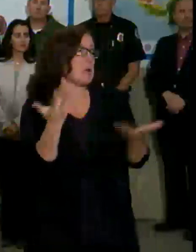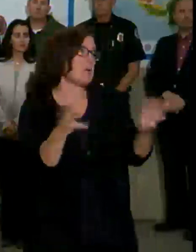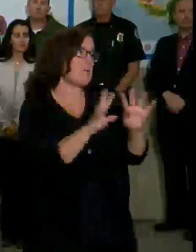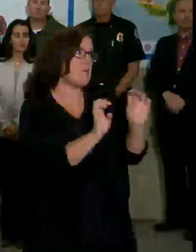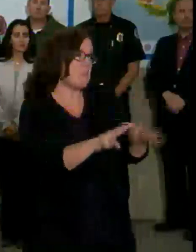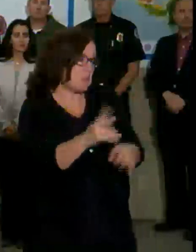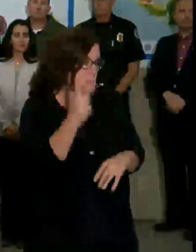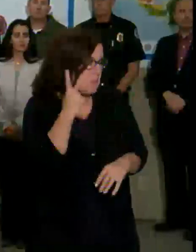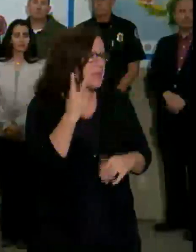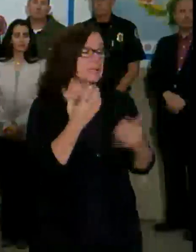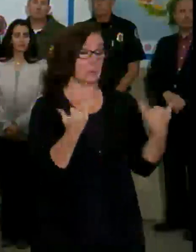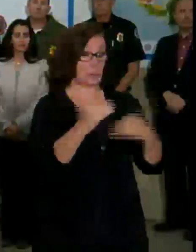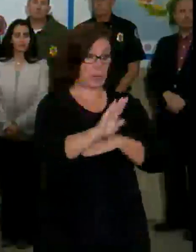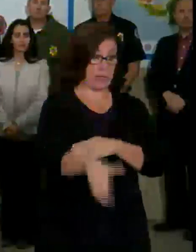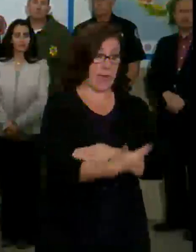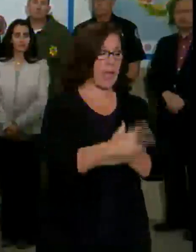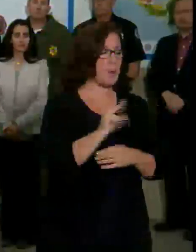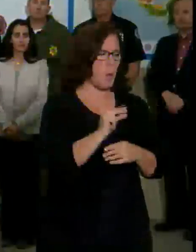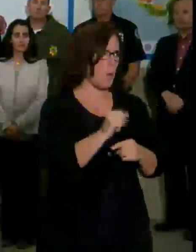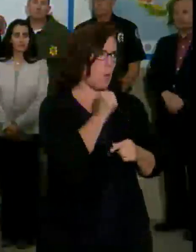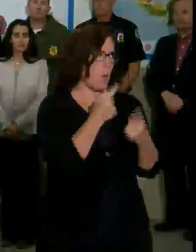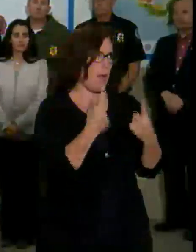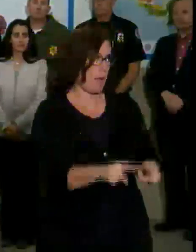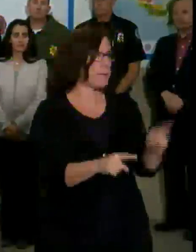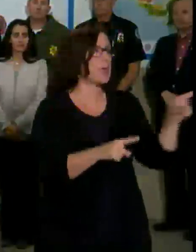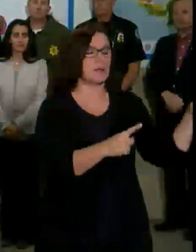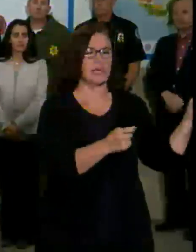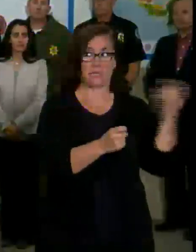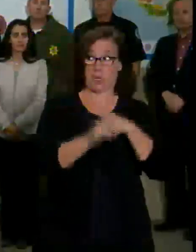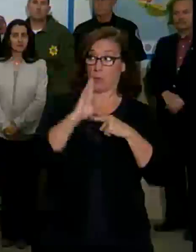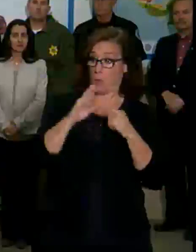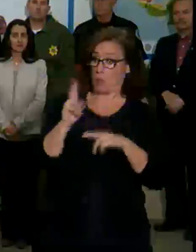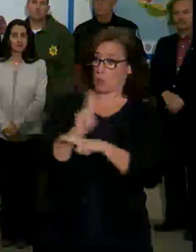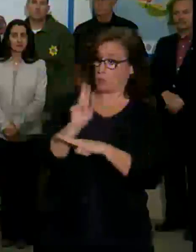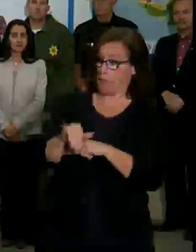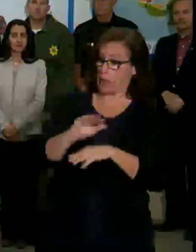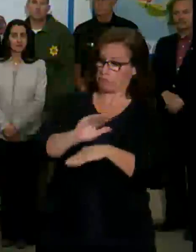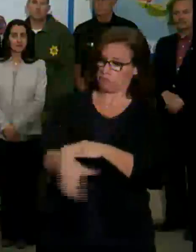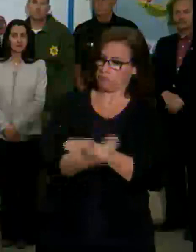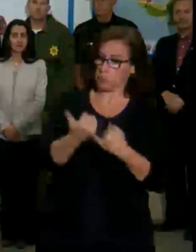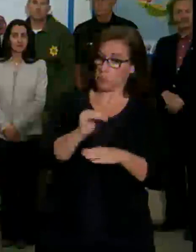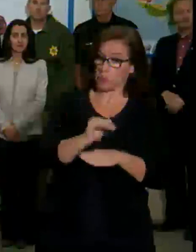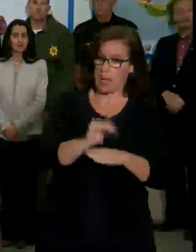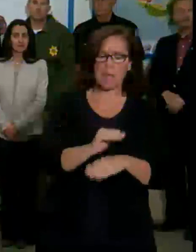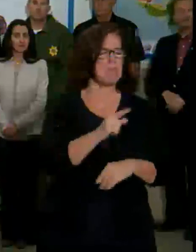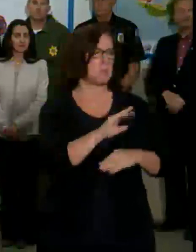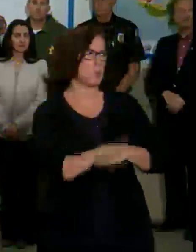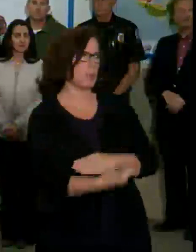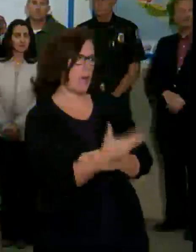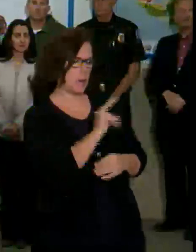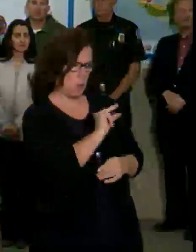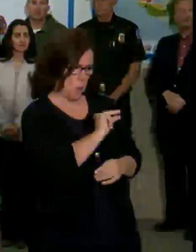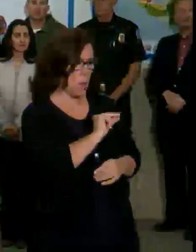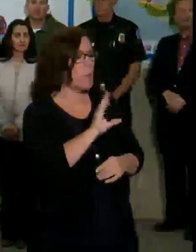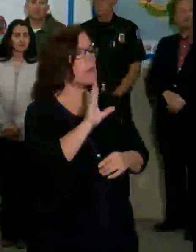will not happen tonight, and it will happen when the conditions are appropriate for us to do it.